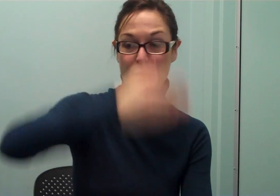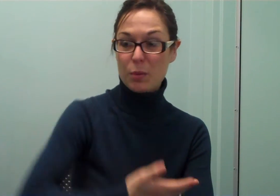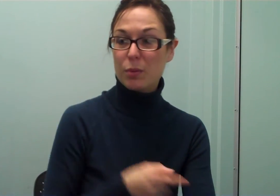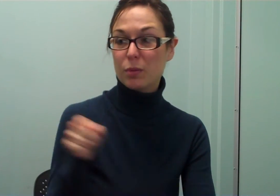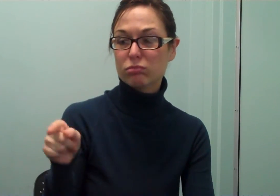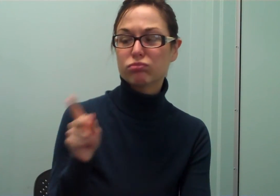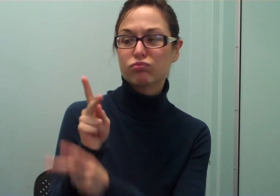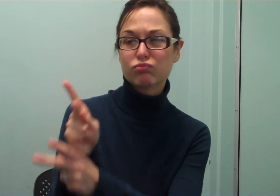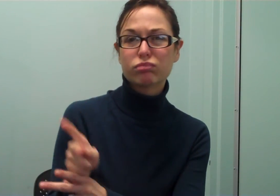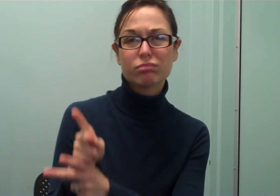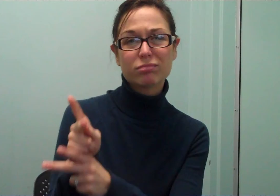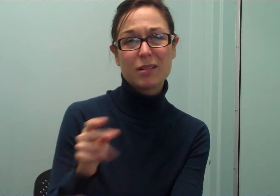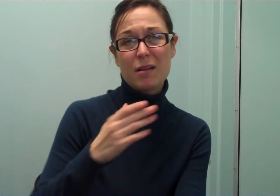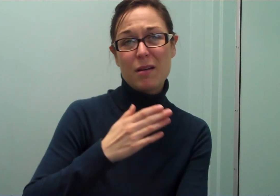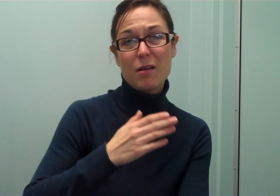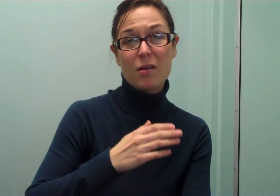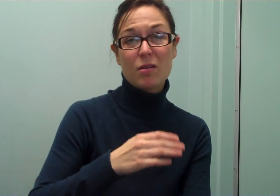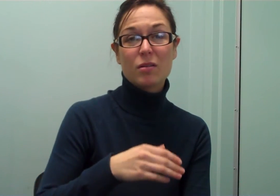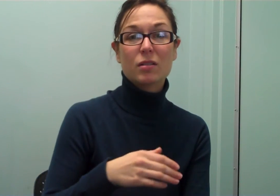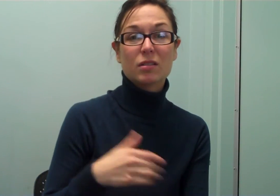time. There's not men coming in and out of the house.